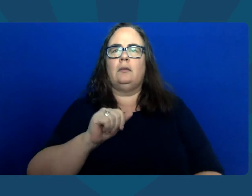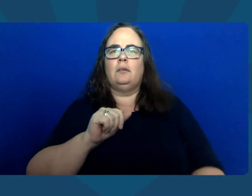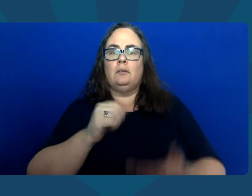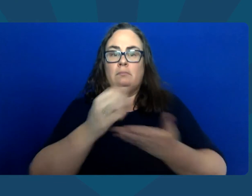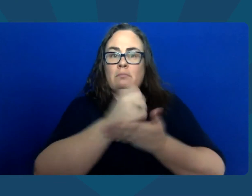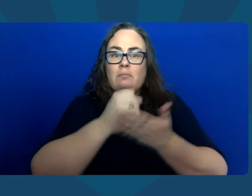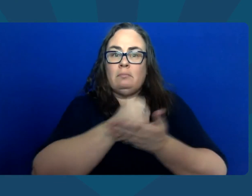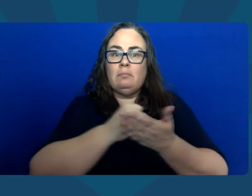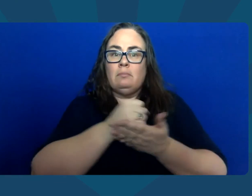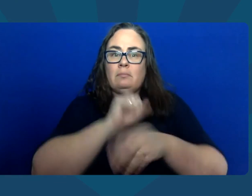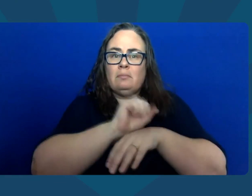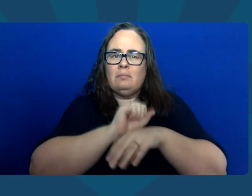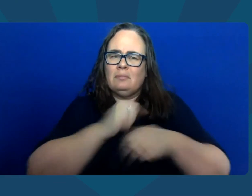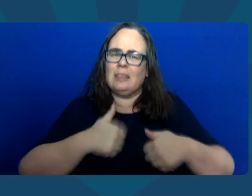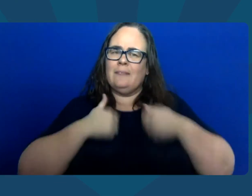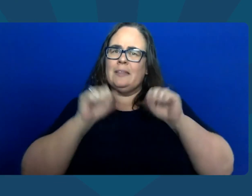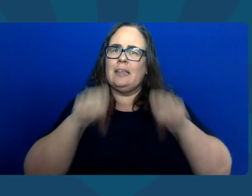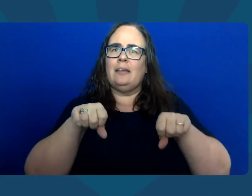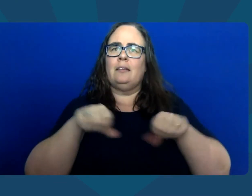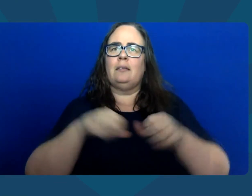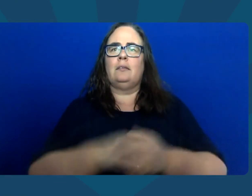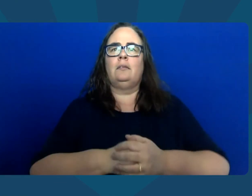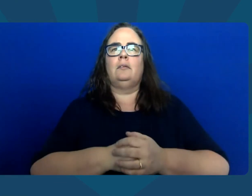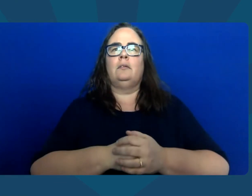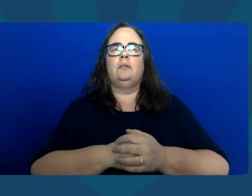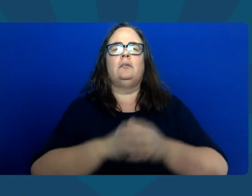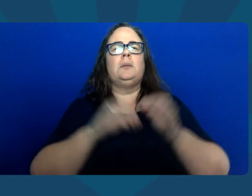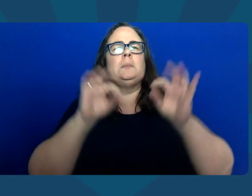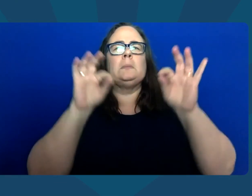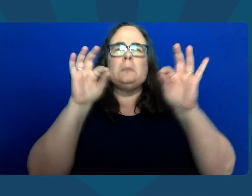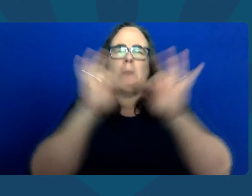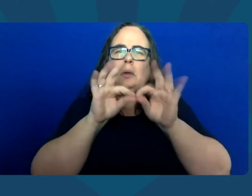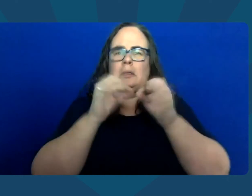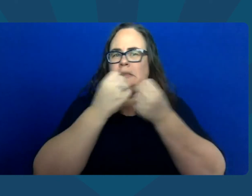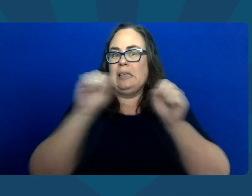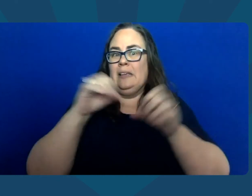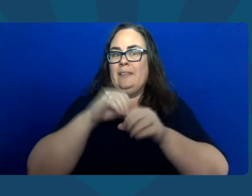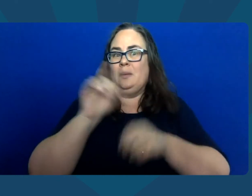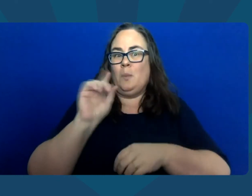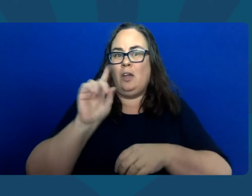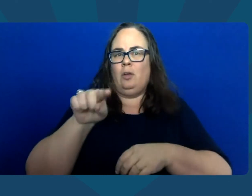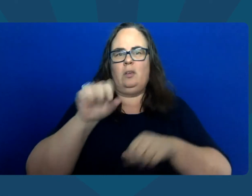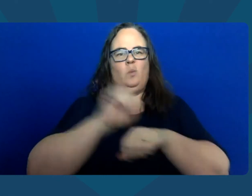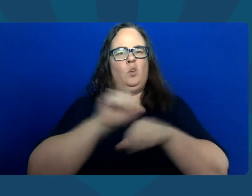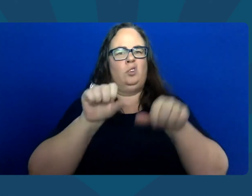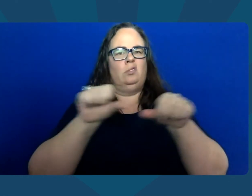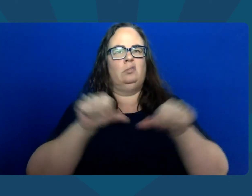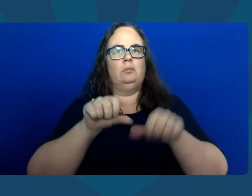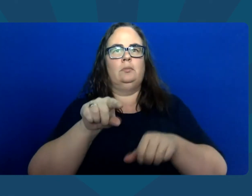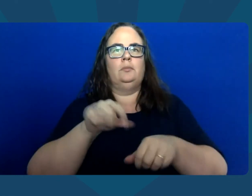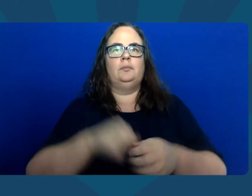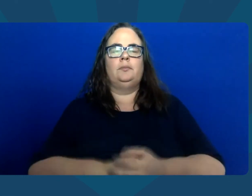FMLA, livable wages, and most importantly, safety in the workplace.